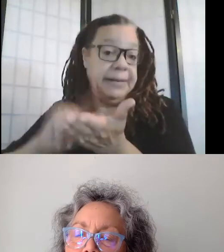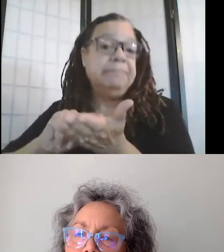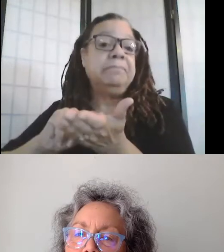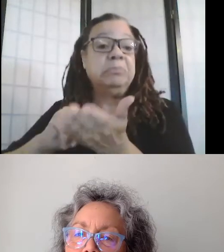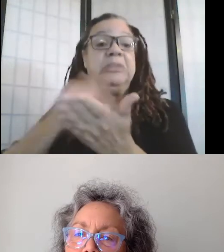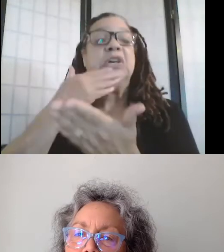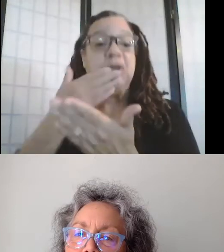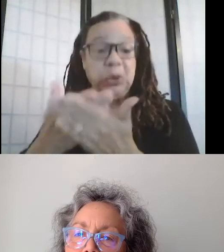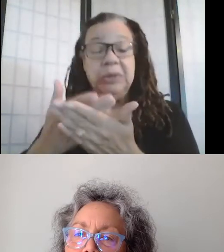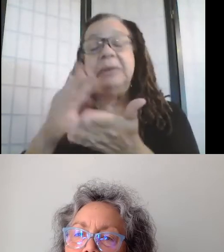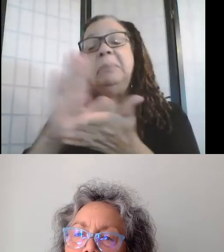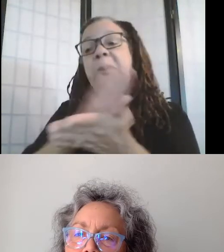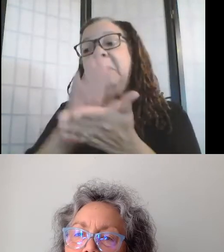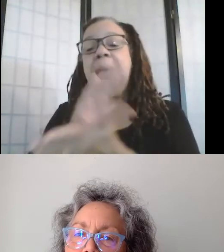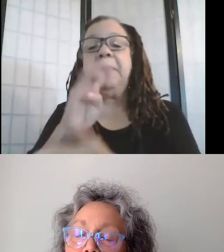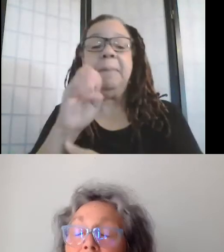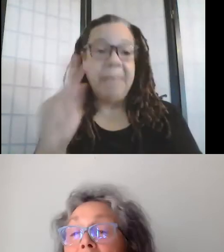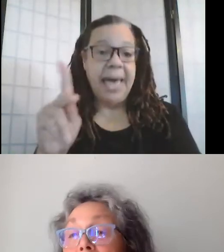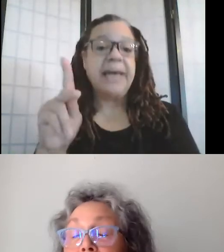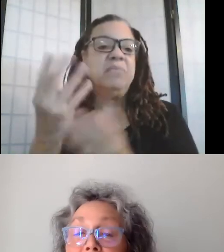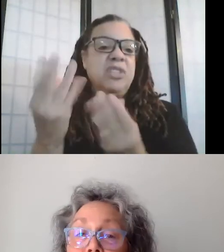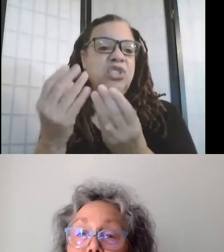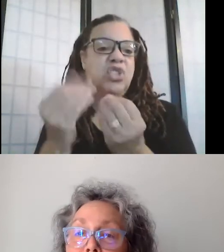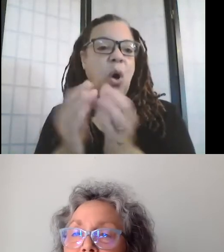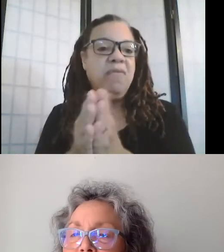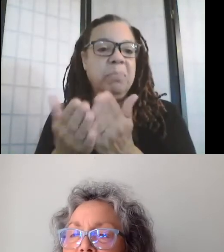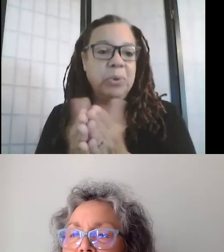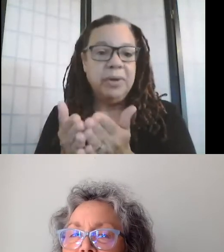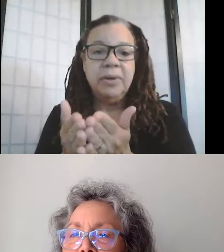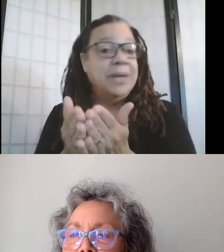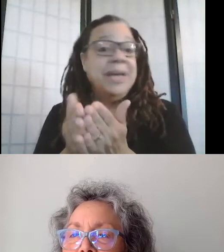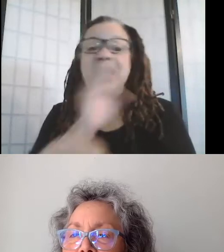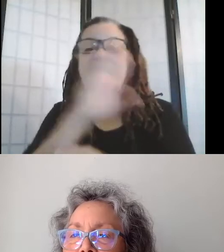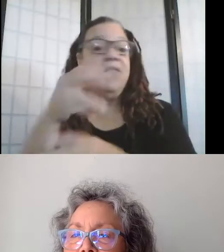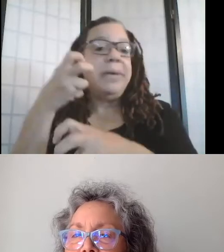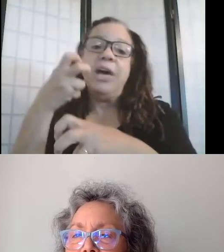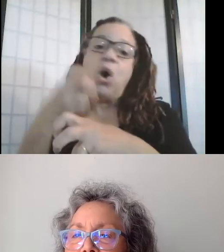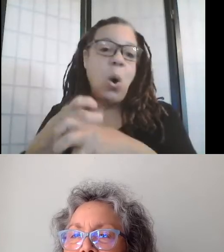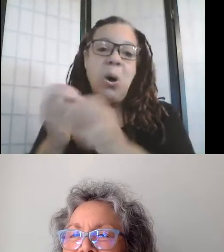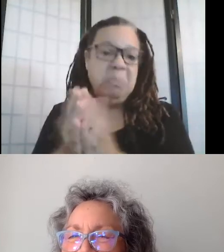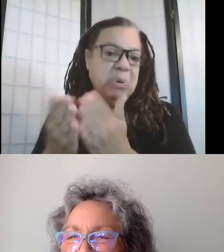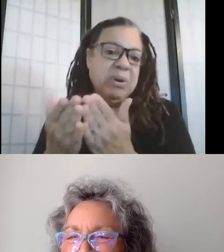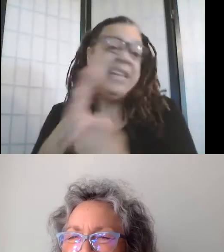quality paperback, soft cover format. Oh, This okay. I don't think will ever be a hardback, and that's fine with me.